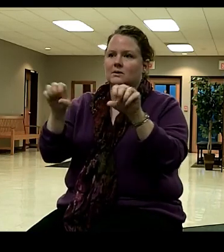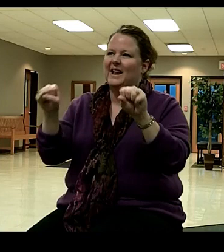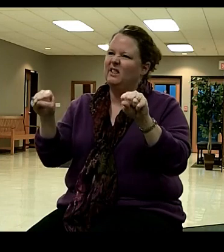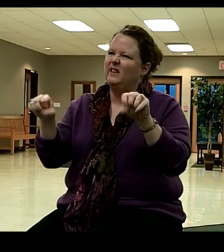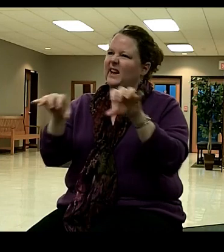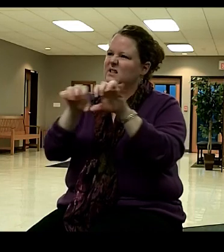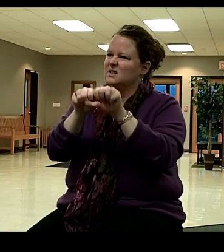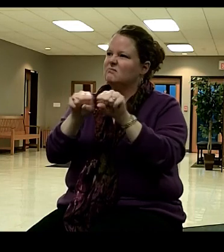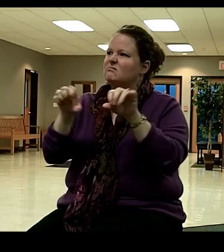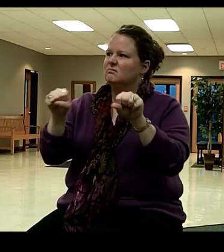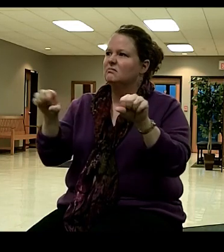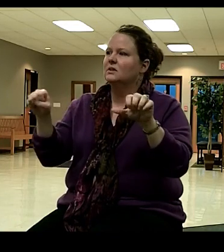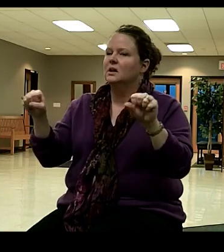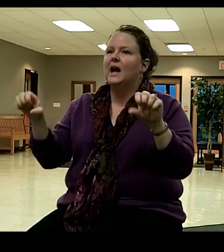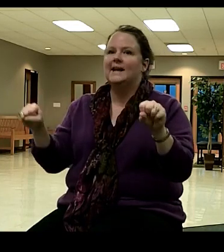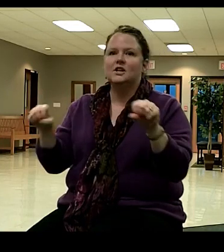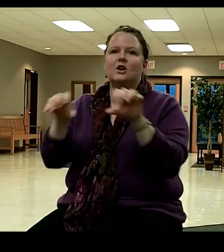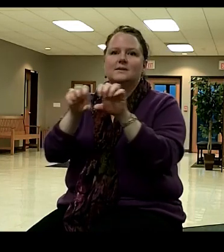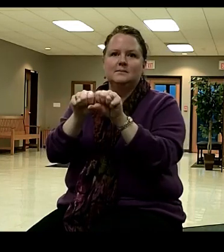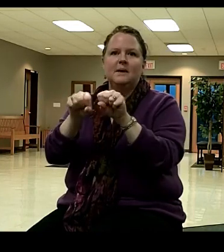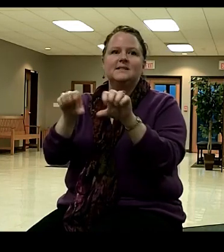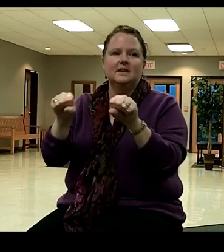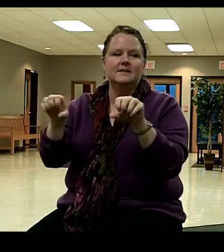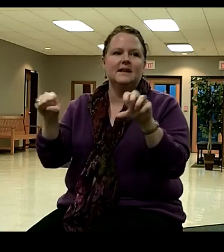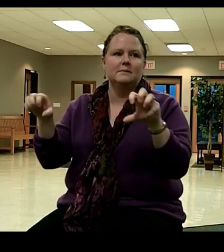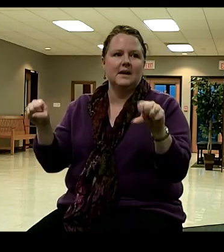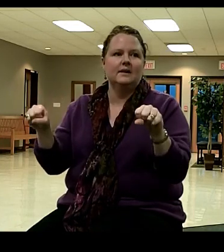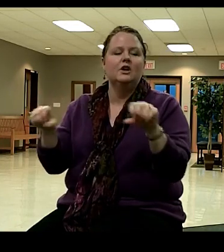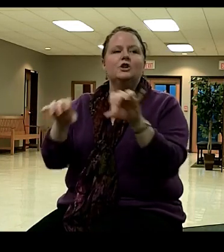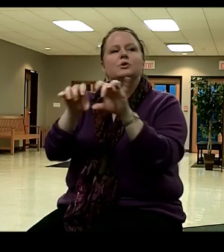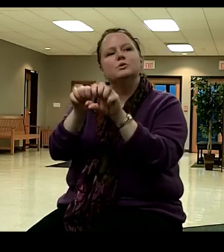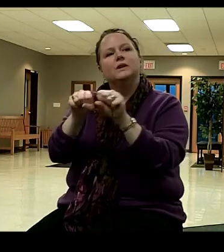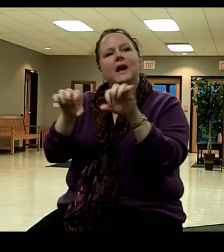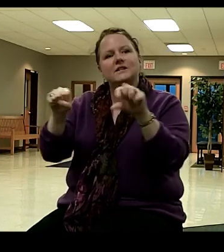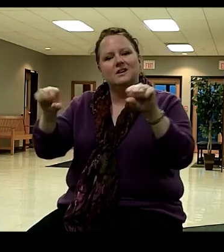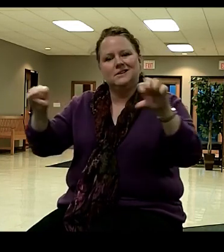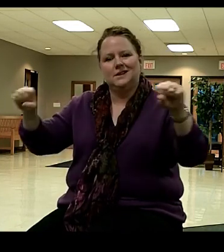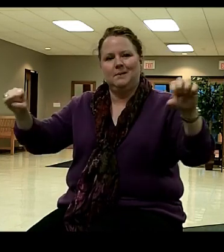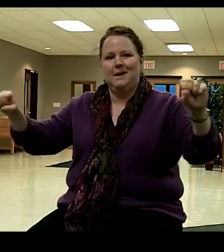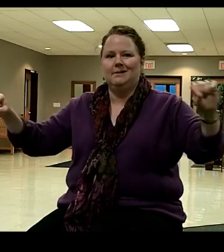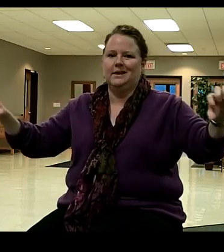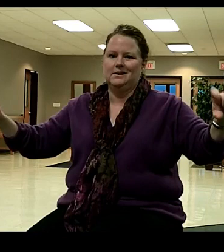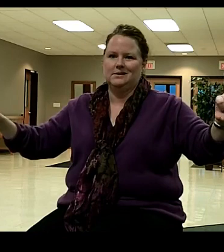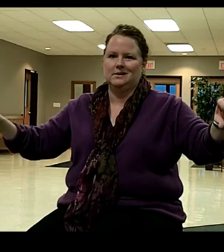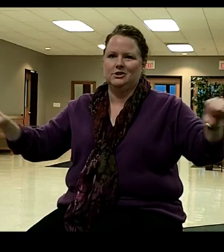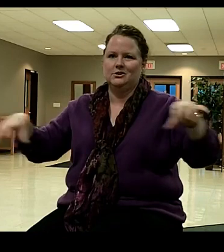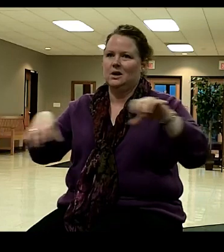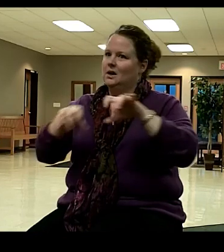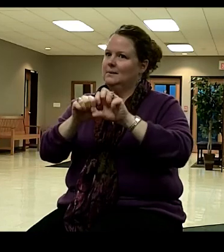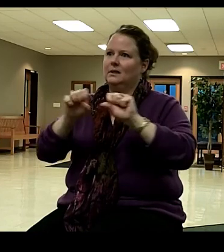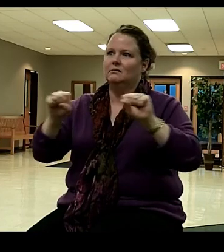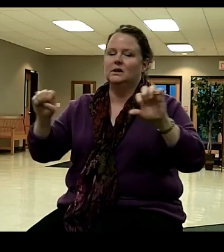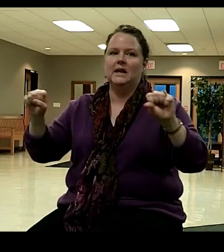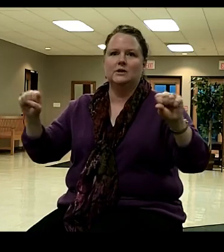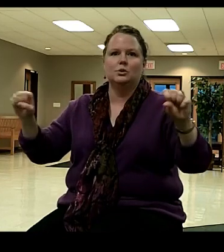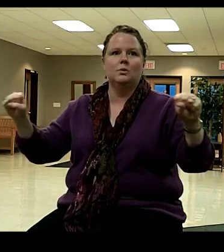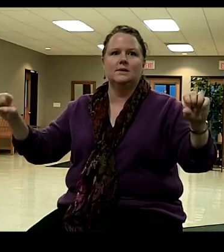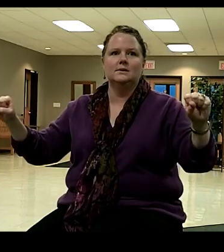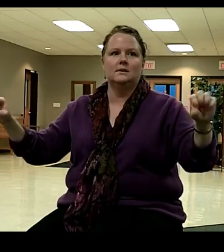Like the links. Hot dog is basically the same sign. Usually hot dog doesn't come out like this unless you're talking about the really natural ones and the